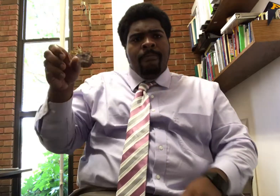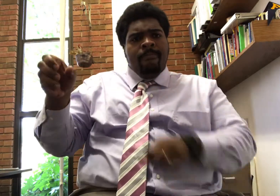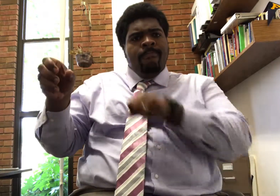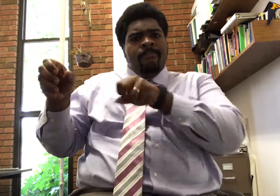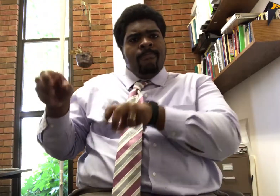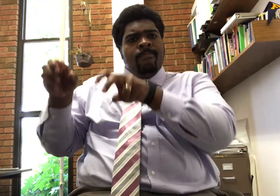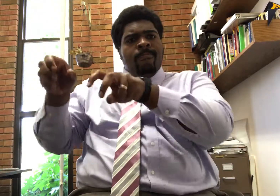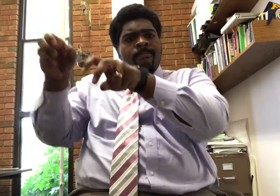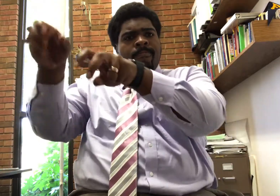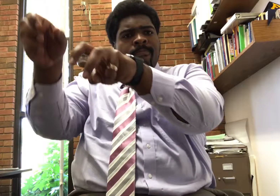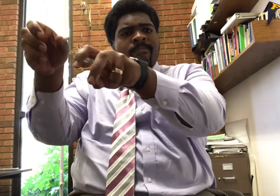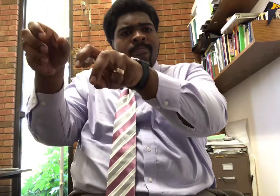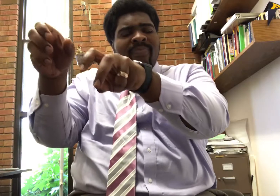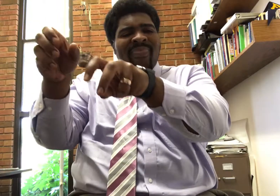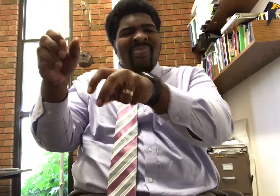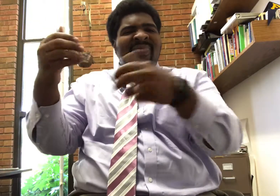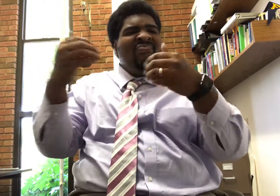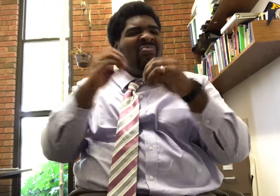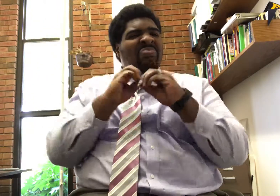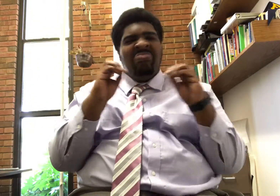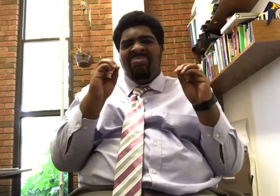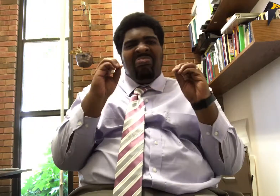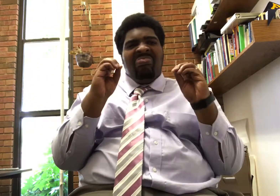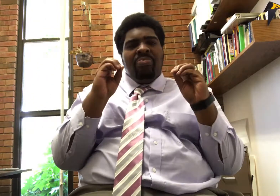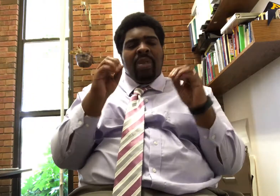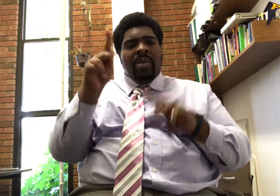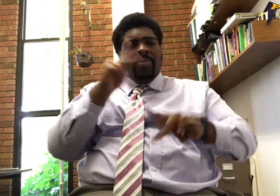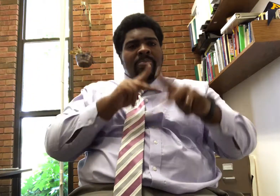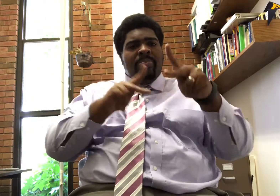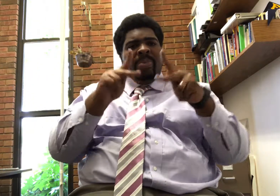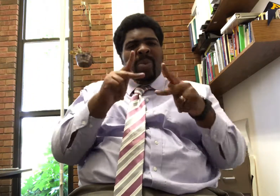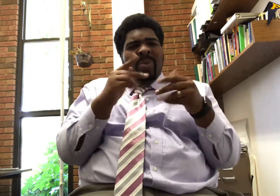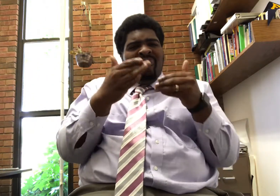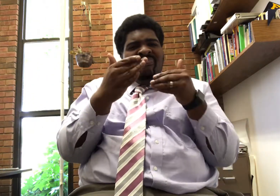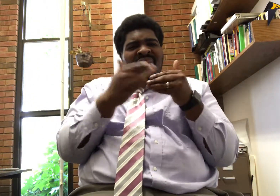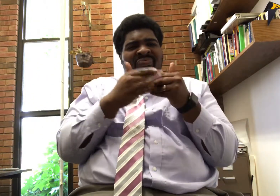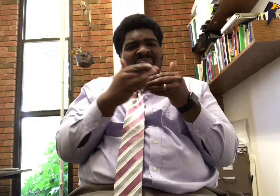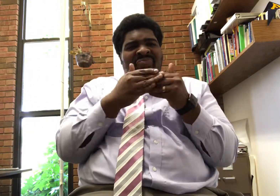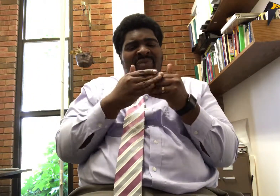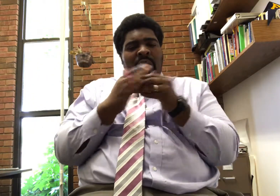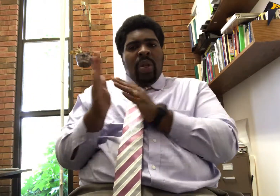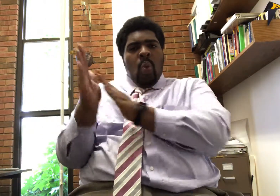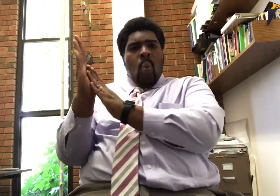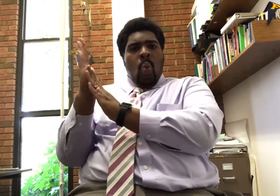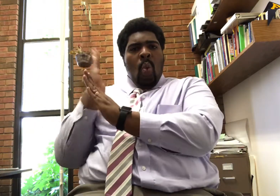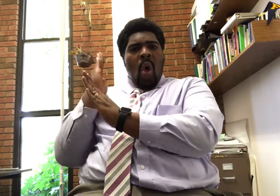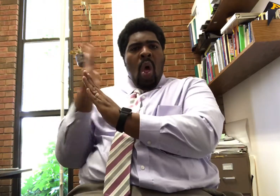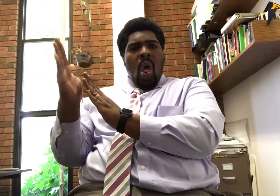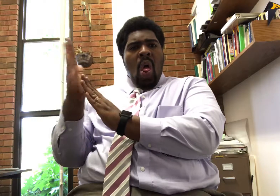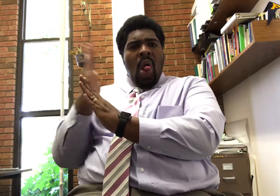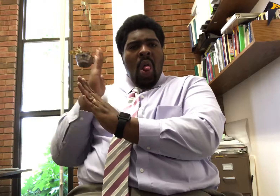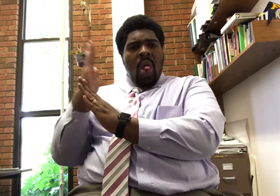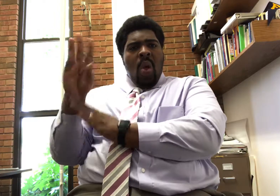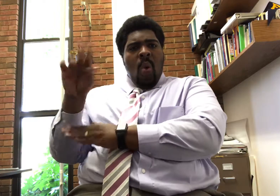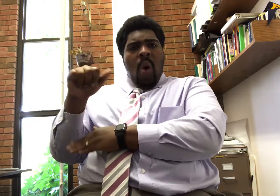very close to the outer wall. It would be easy to fall, and landing on that stone